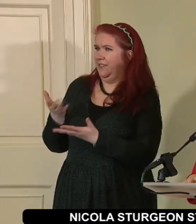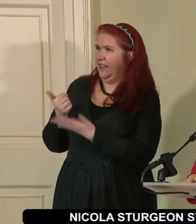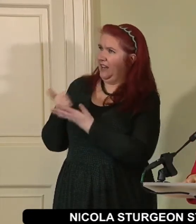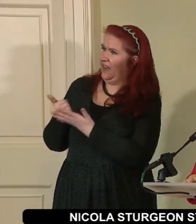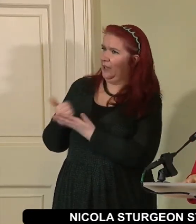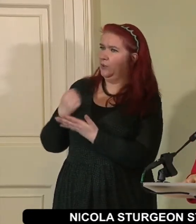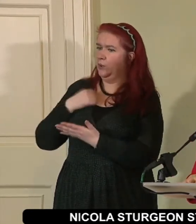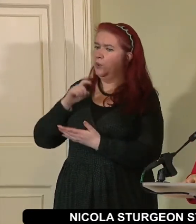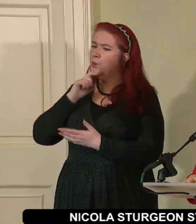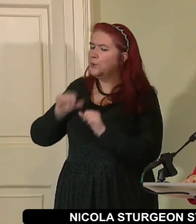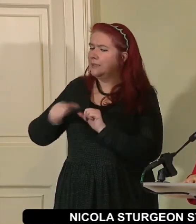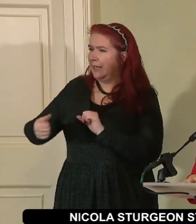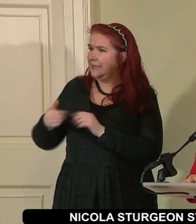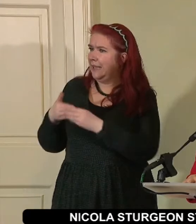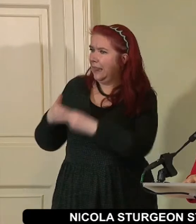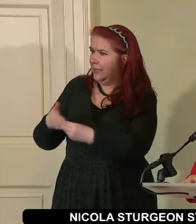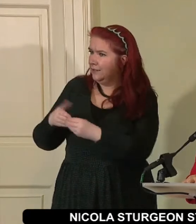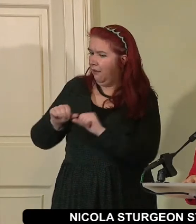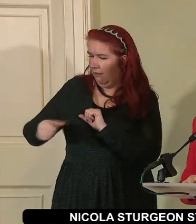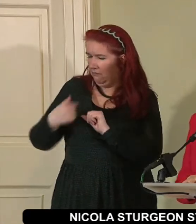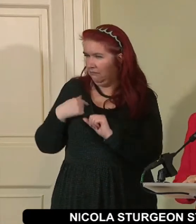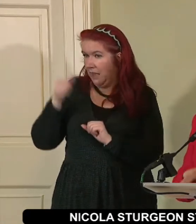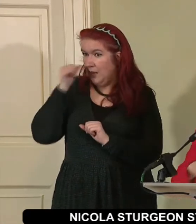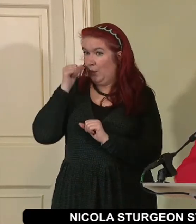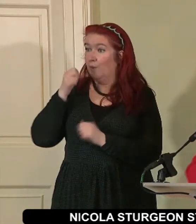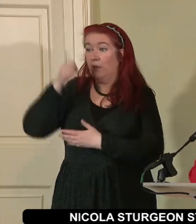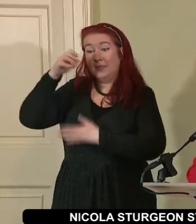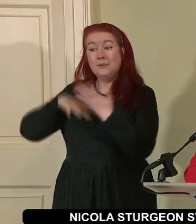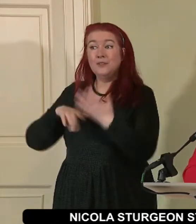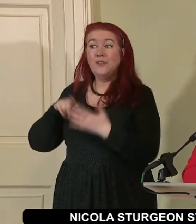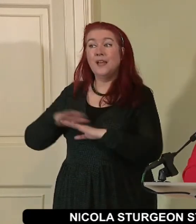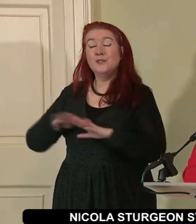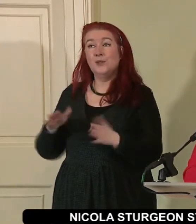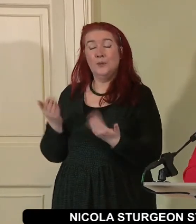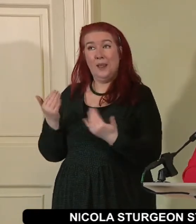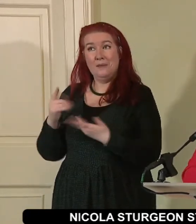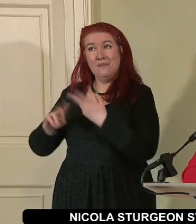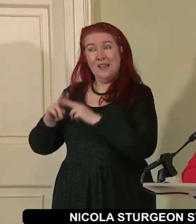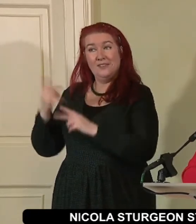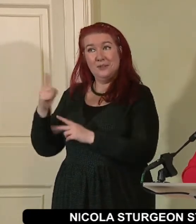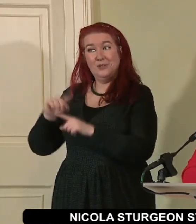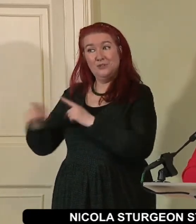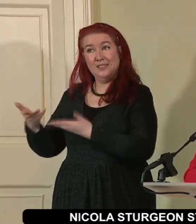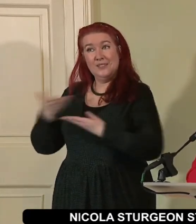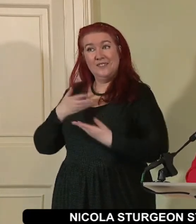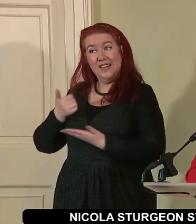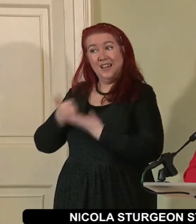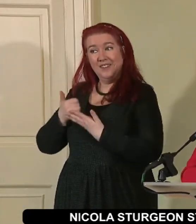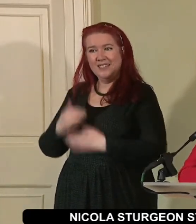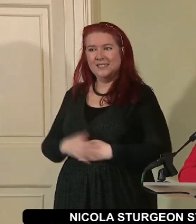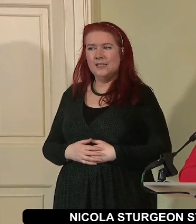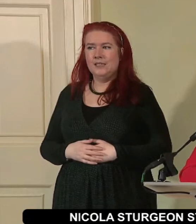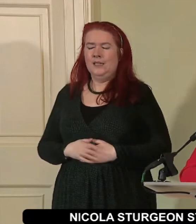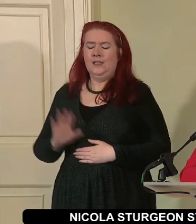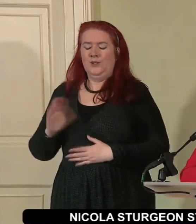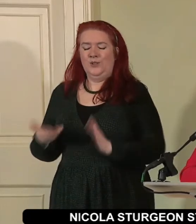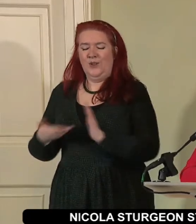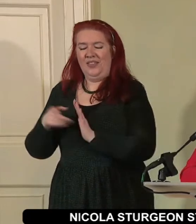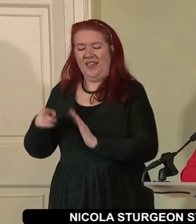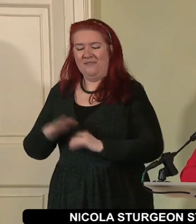my successor. I know from experience that's not always something that is welcome. Don't report that bit.